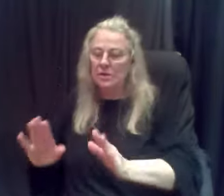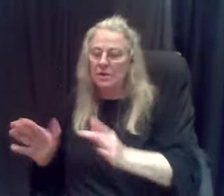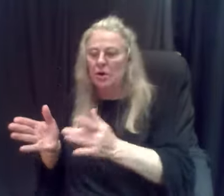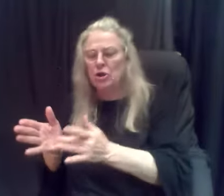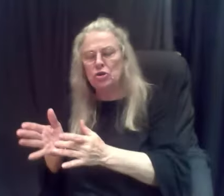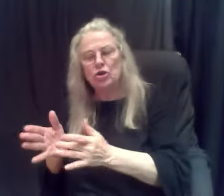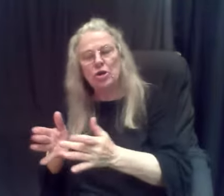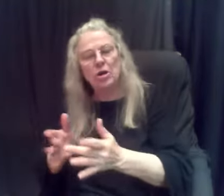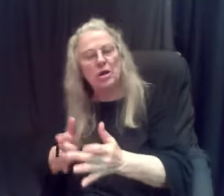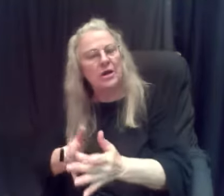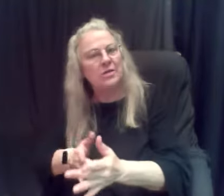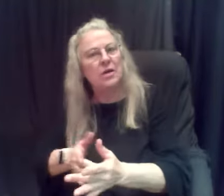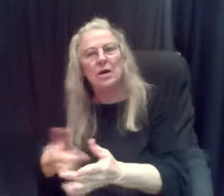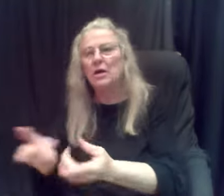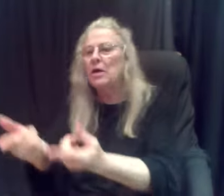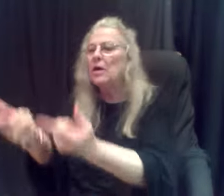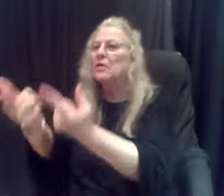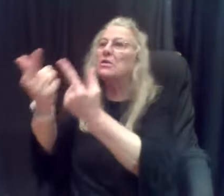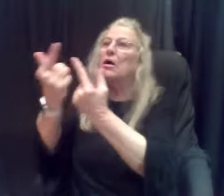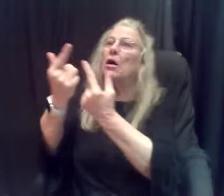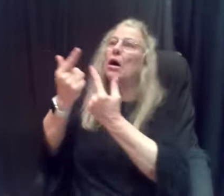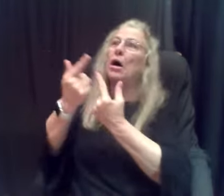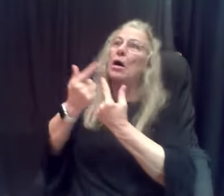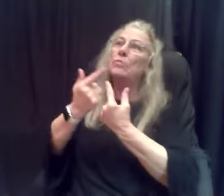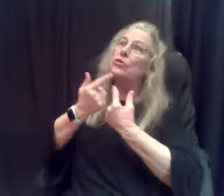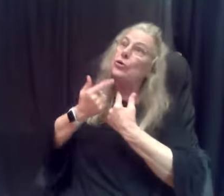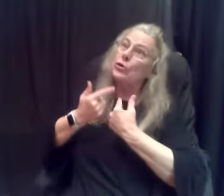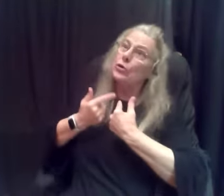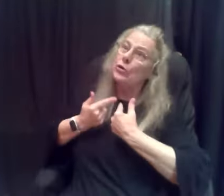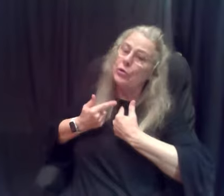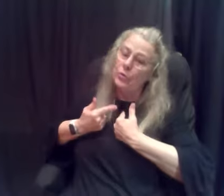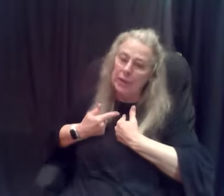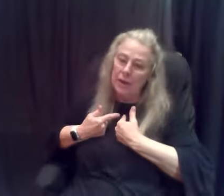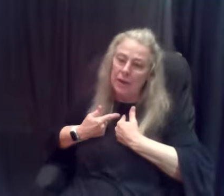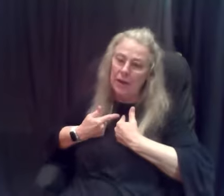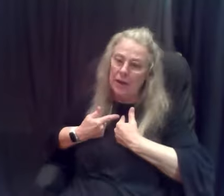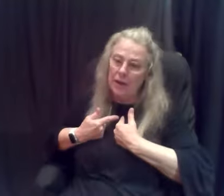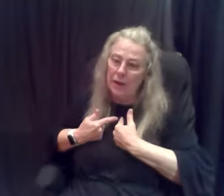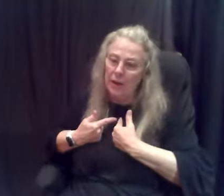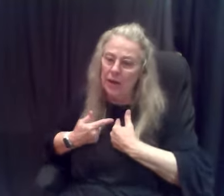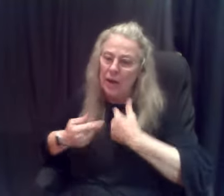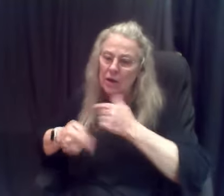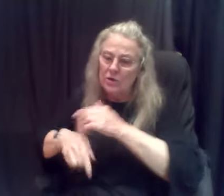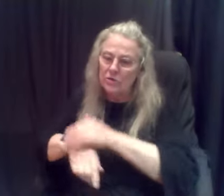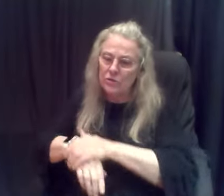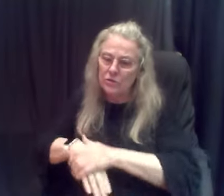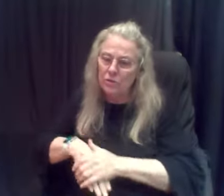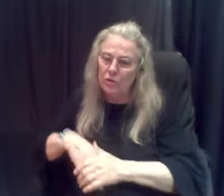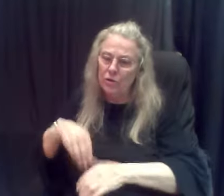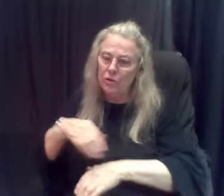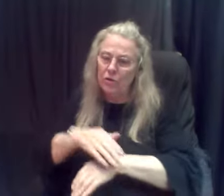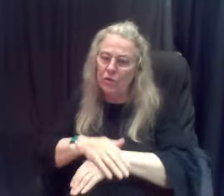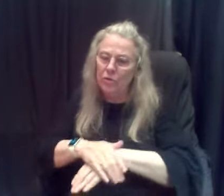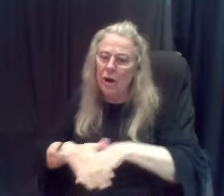Blessed Jesus, come to me, soothe